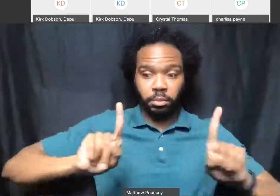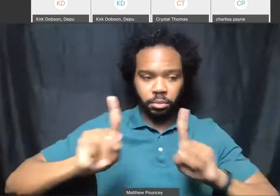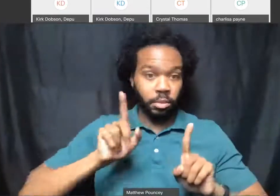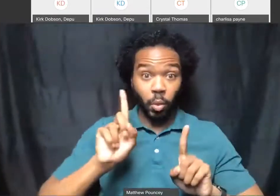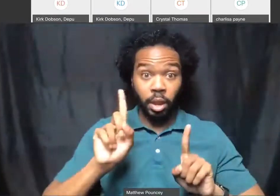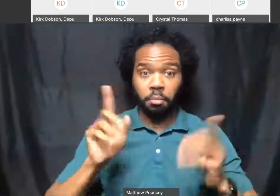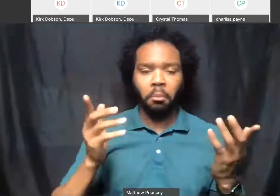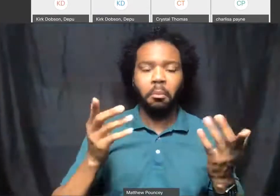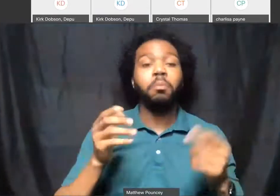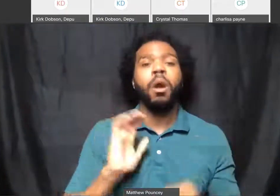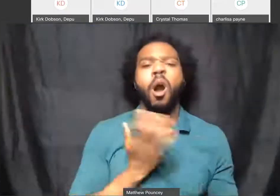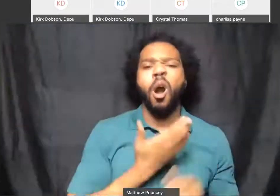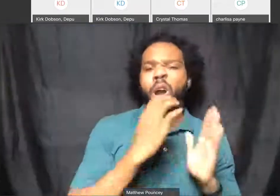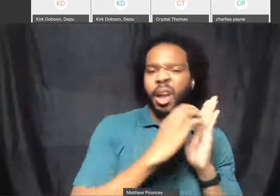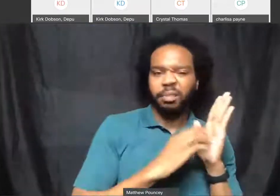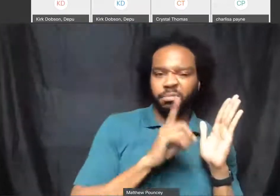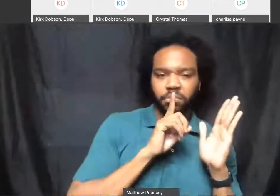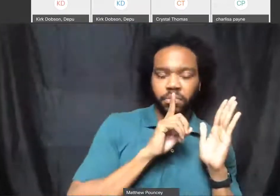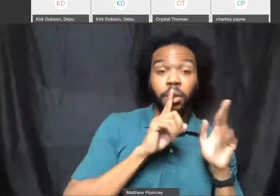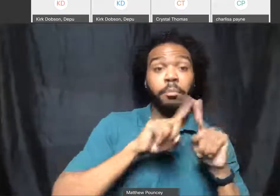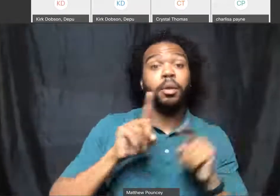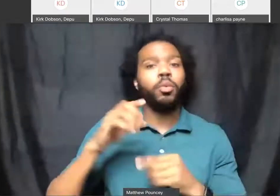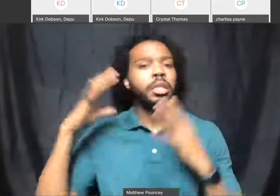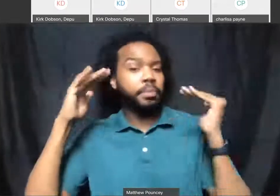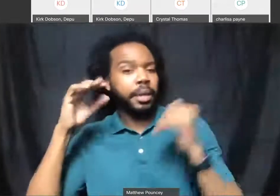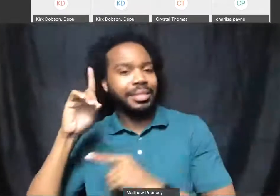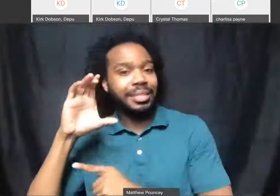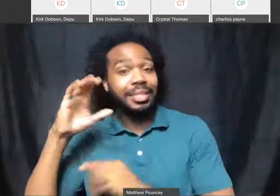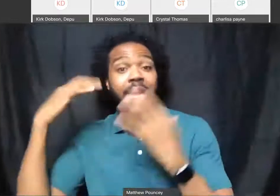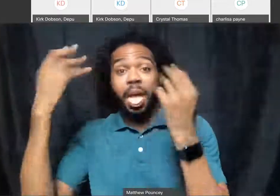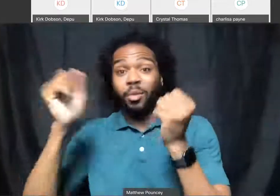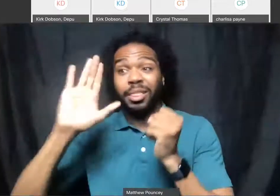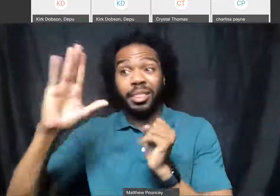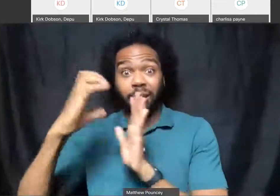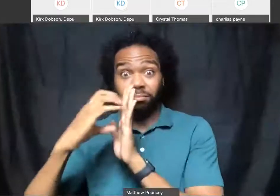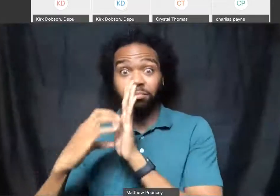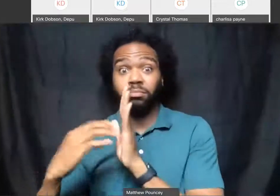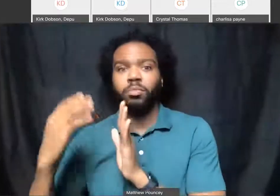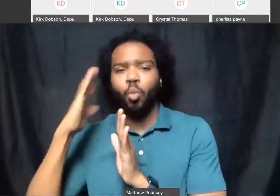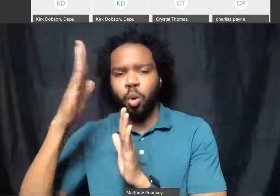we expect that the DC Health guidance is going to address that issue.